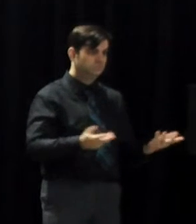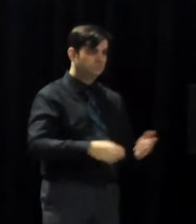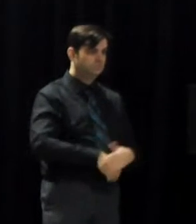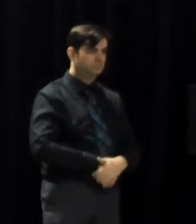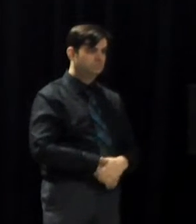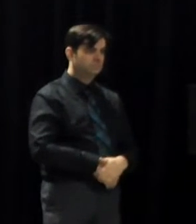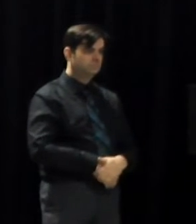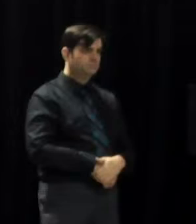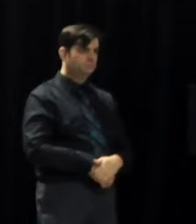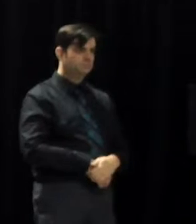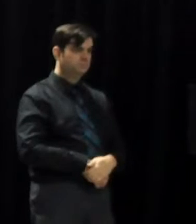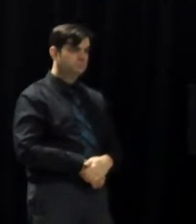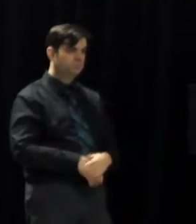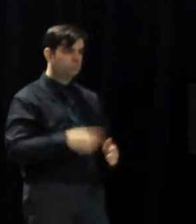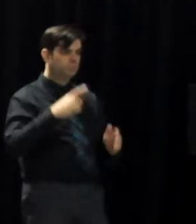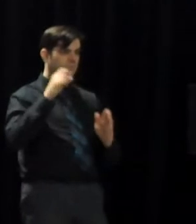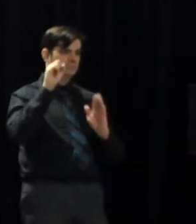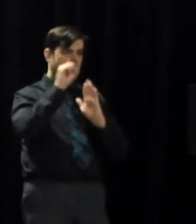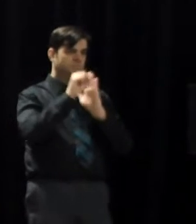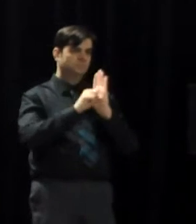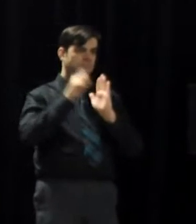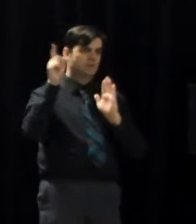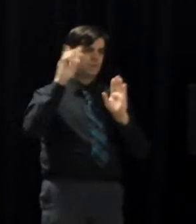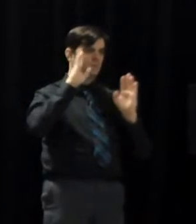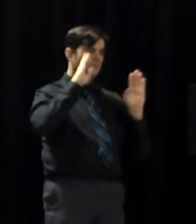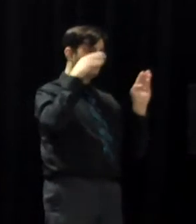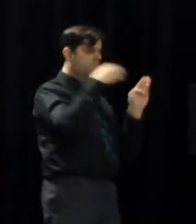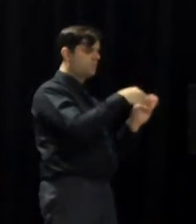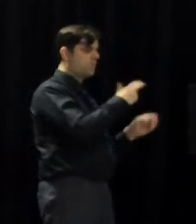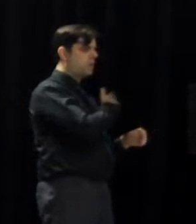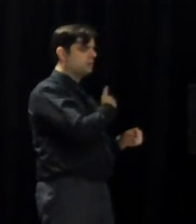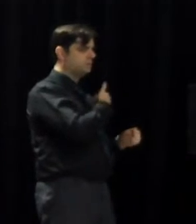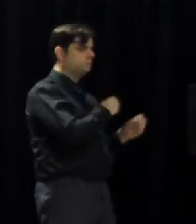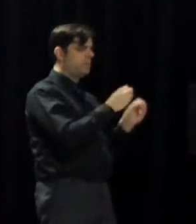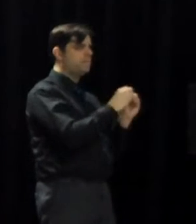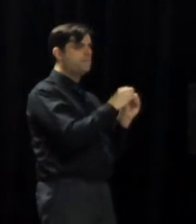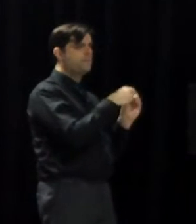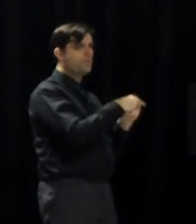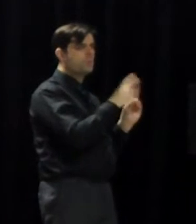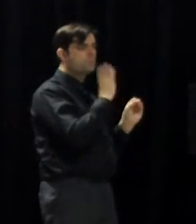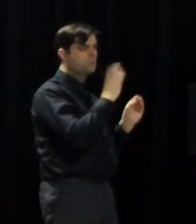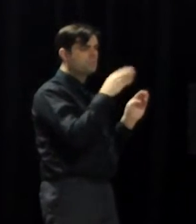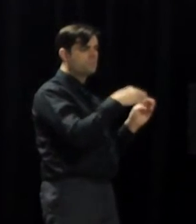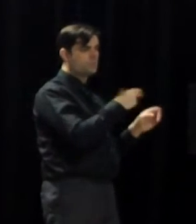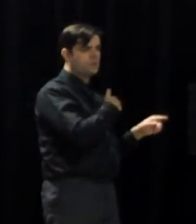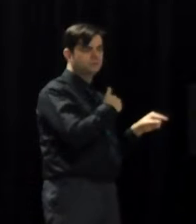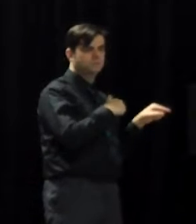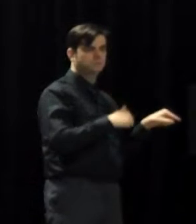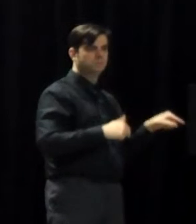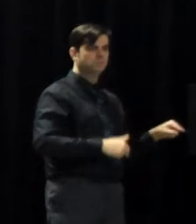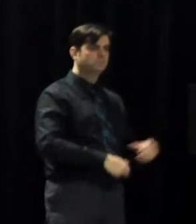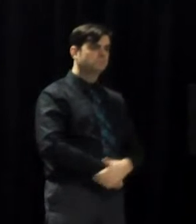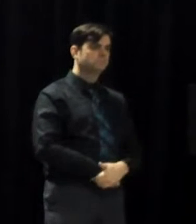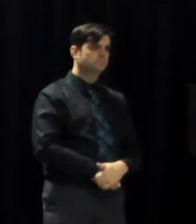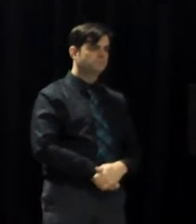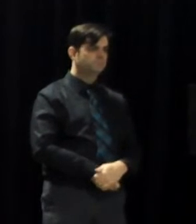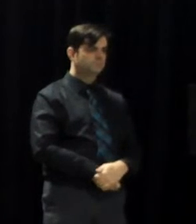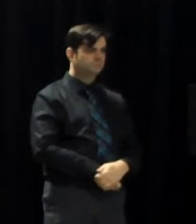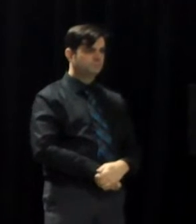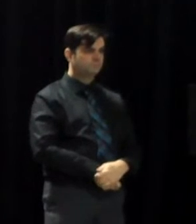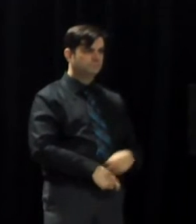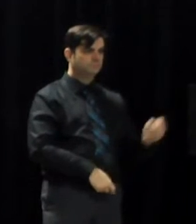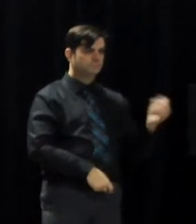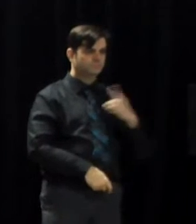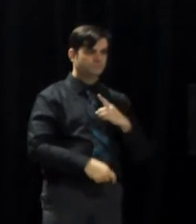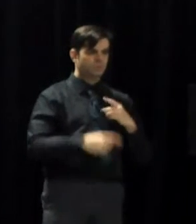system, and maybe they'll come out with new guidance soon. When do you think those zones will change? Because the positivity rate has gone up, the hospitalizations